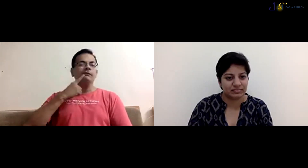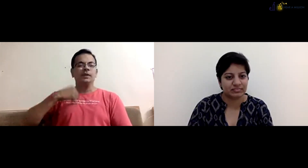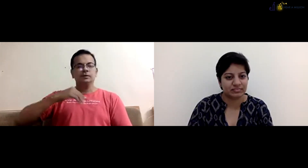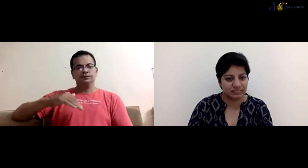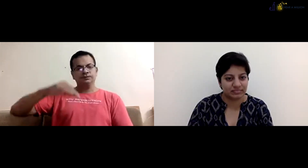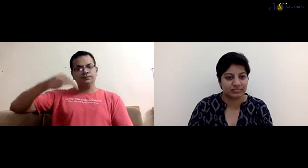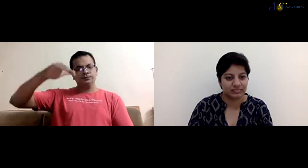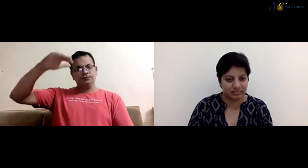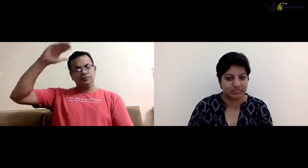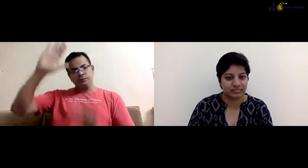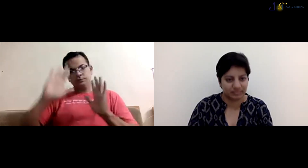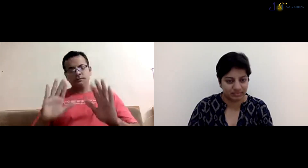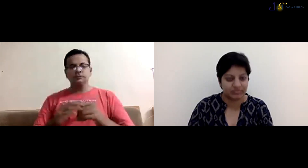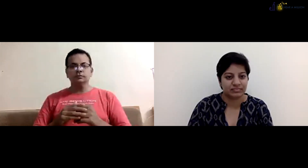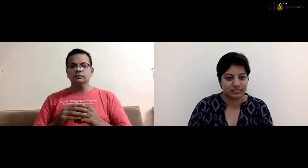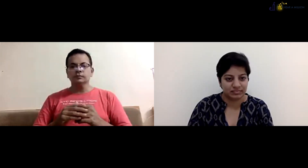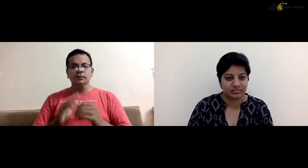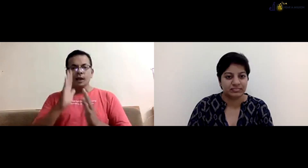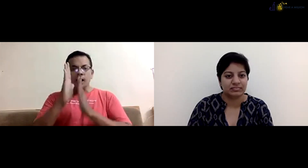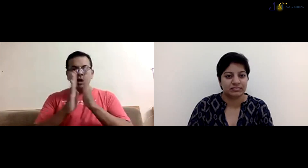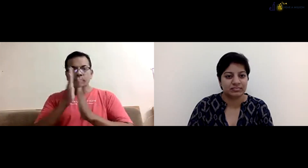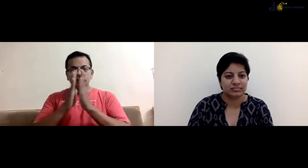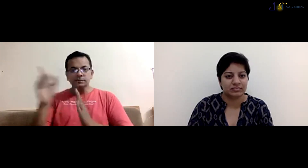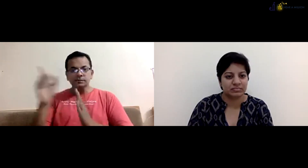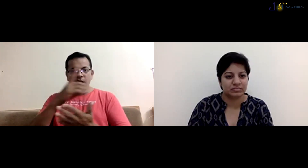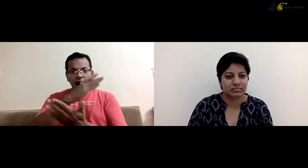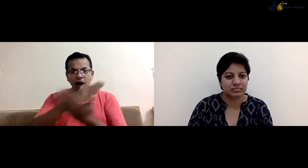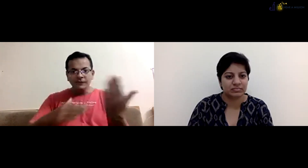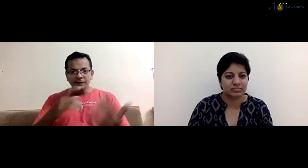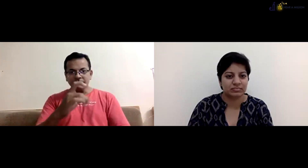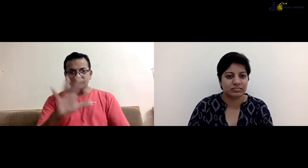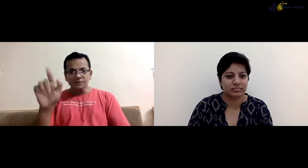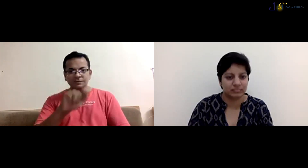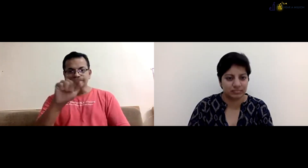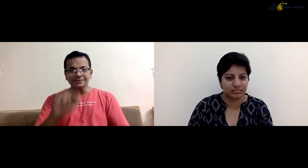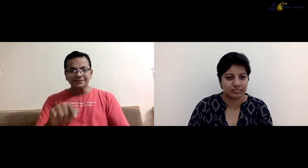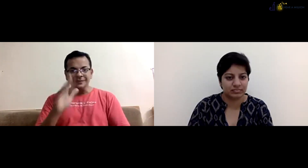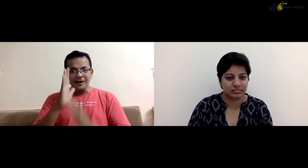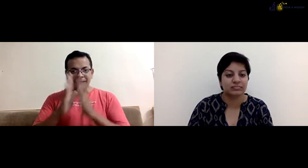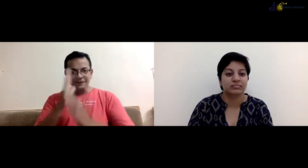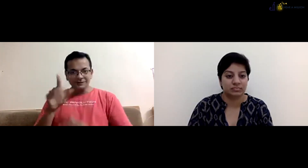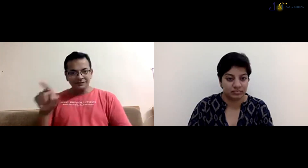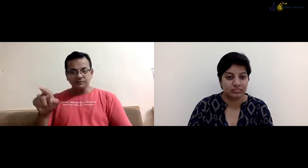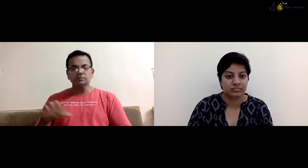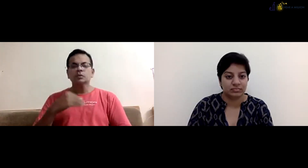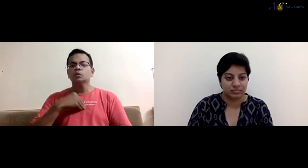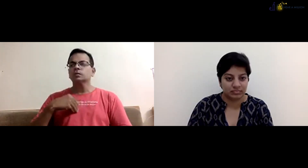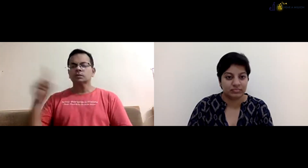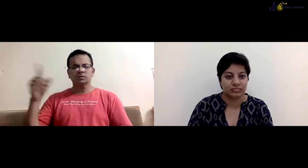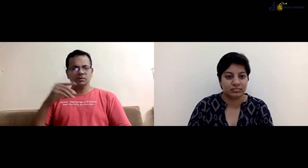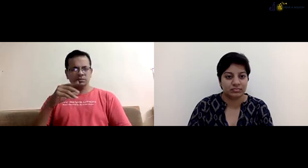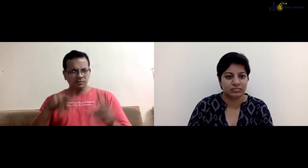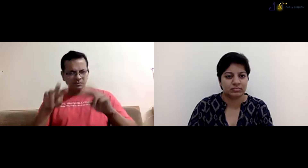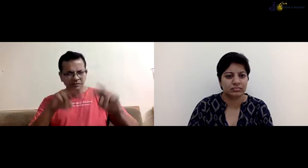you were not sure. Okay, so I was deaf person, right? Rajesh here. So 75%,